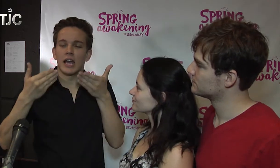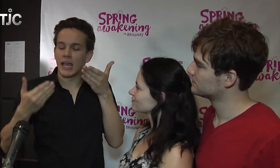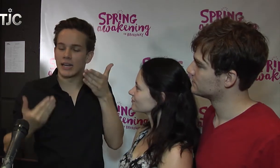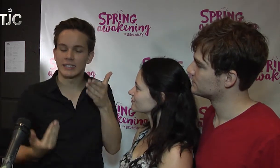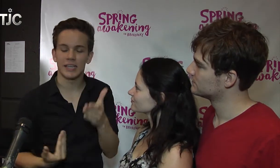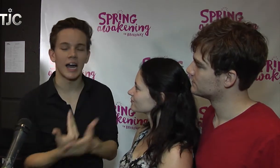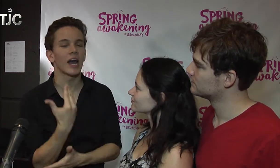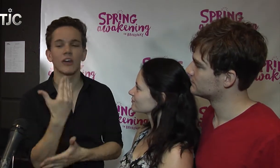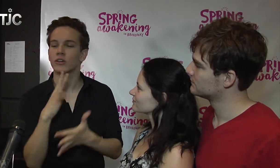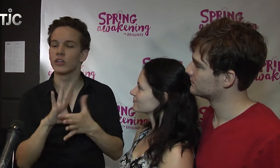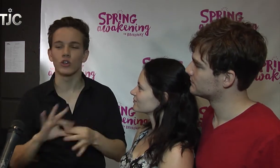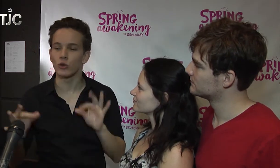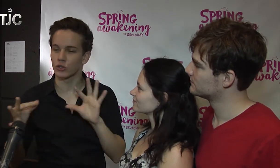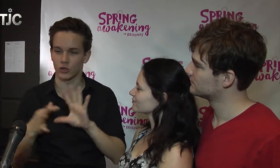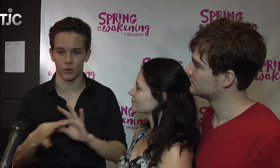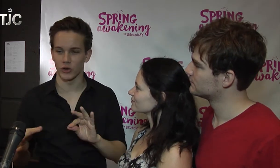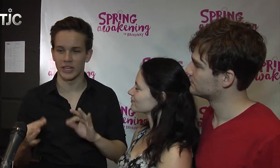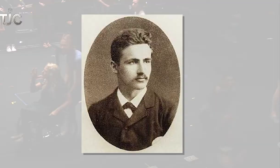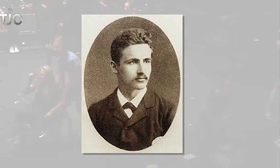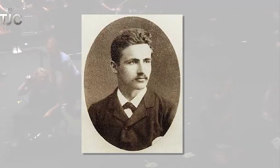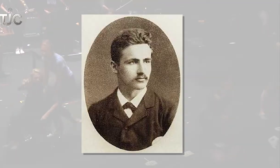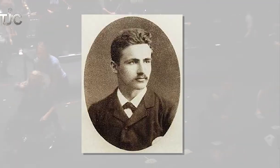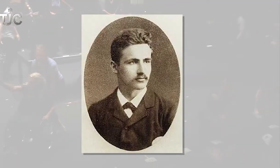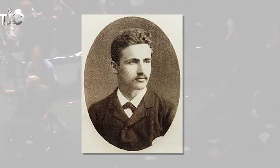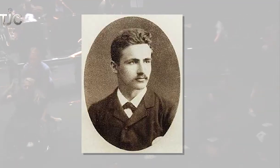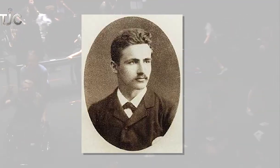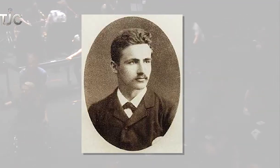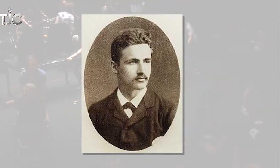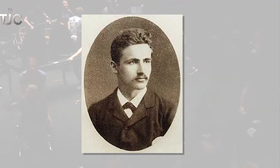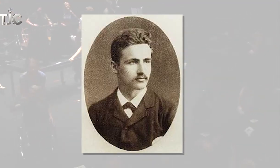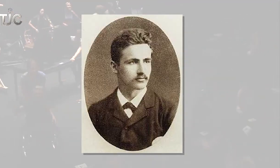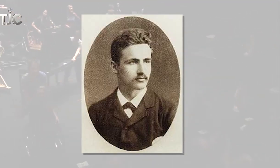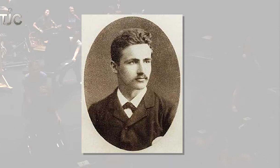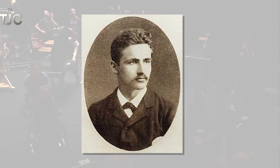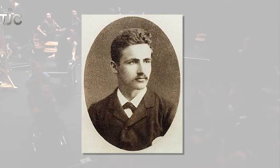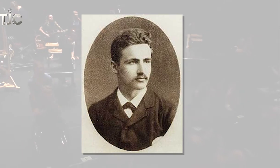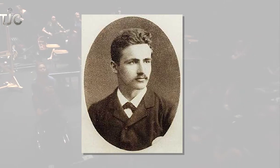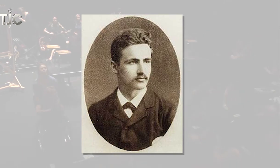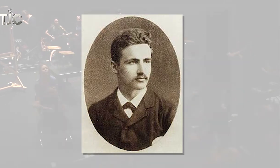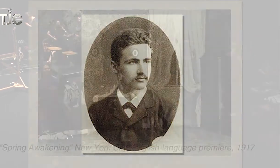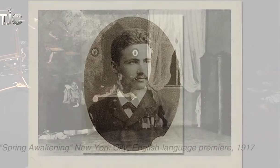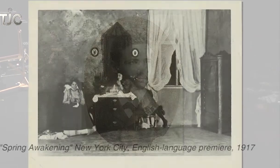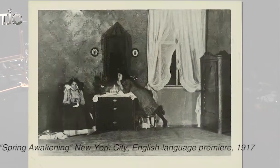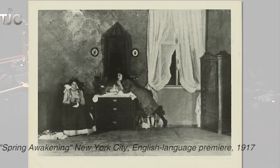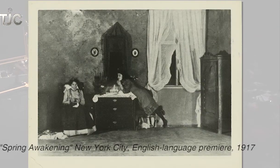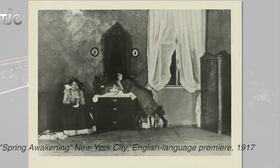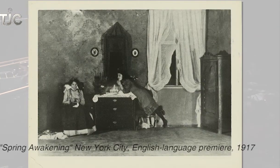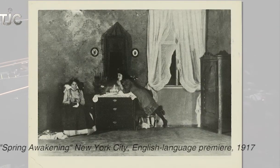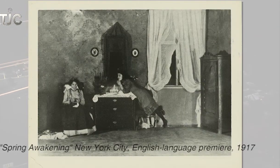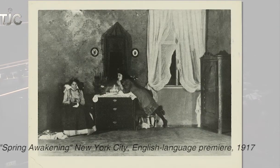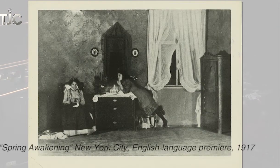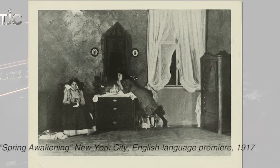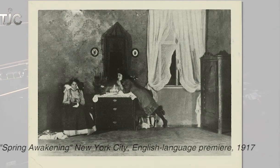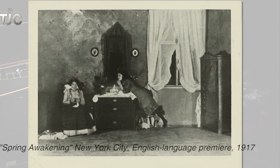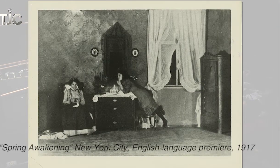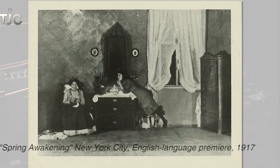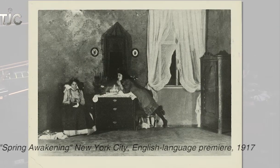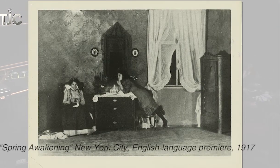an entirely new story. Based on the 1891 play by Frank Wedekind, Spring Awakening is a coming-of-age story